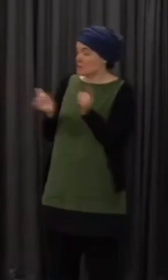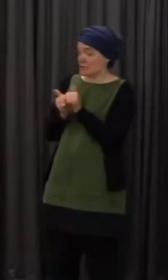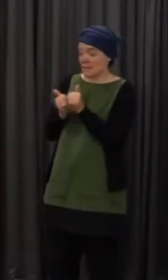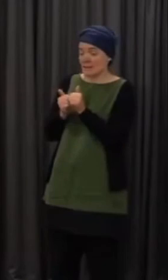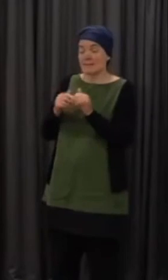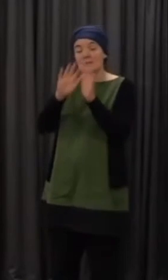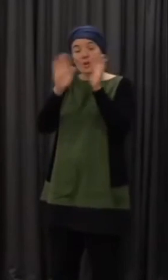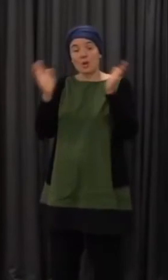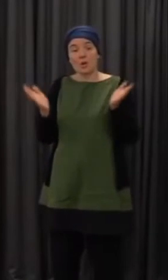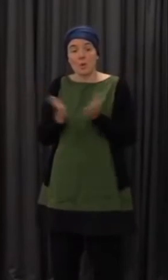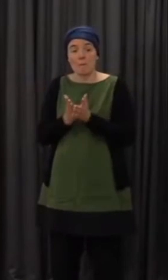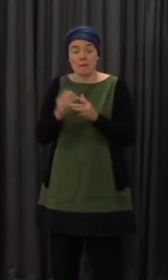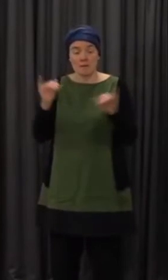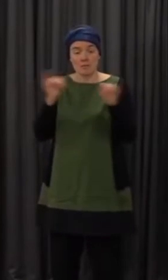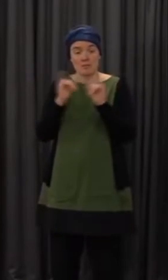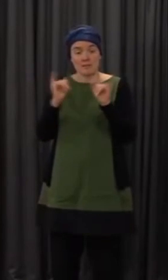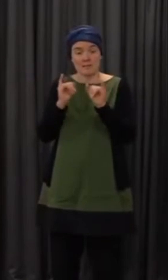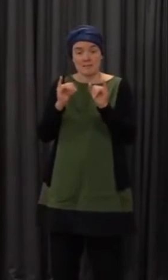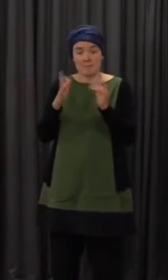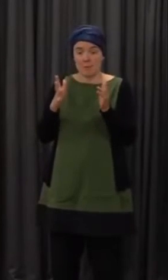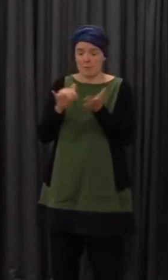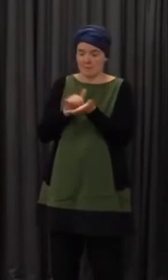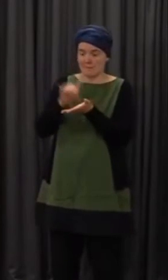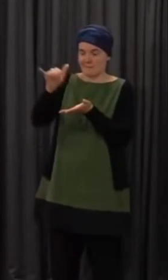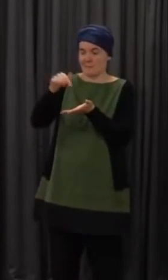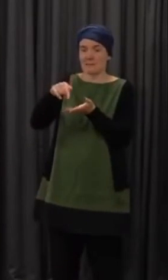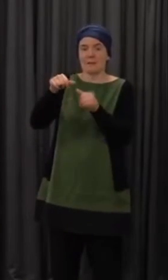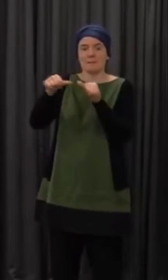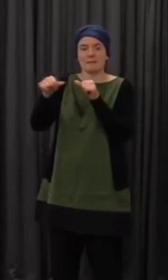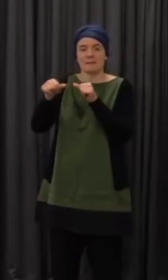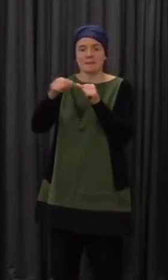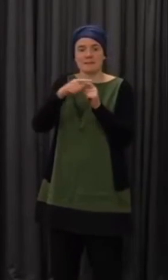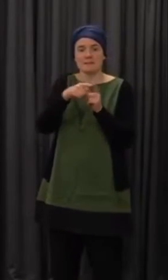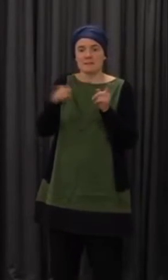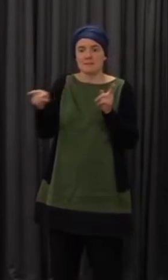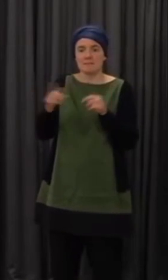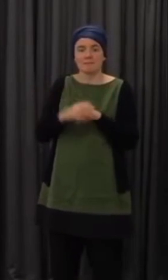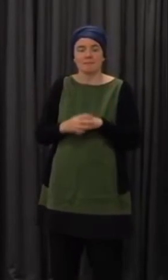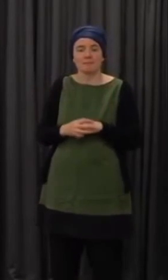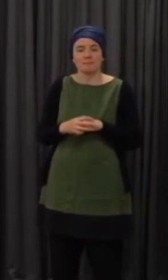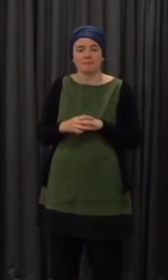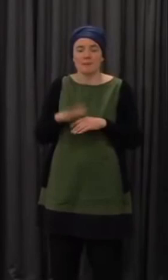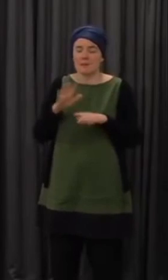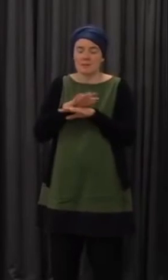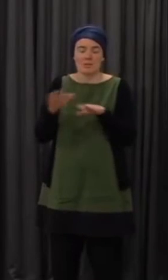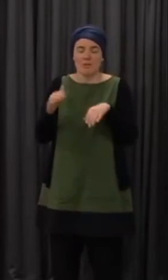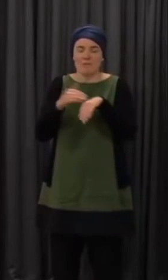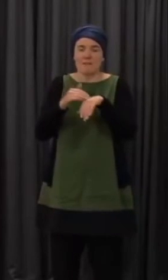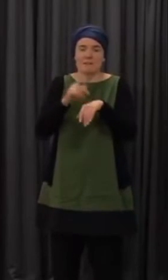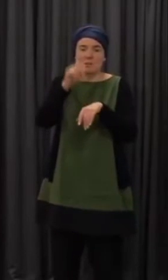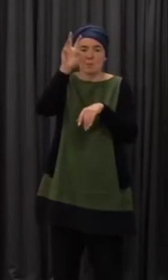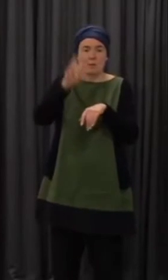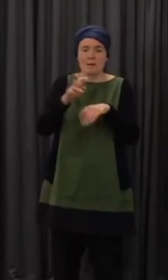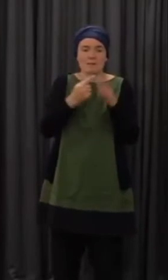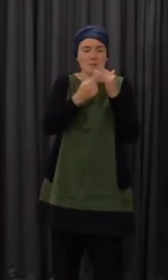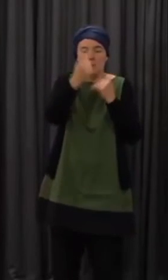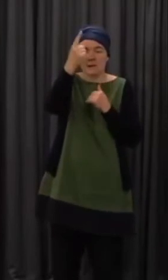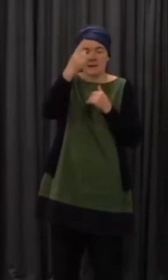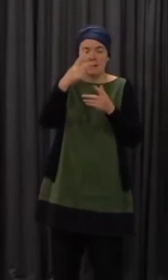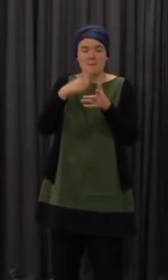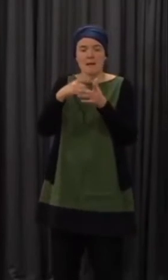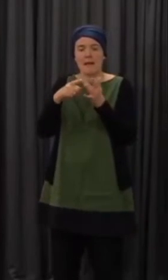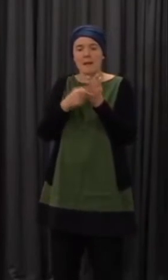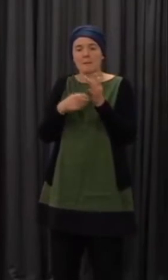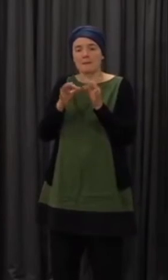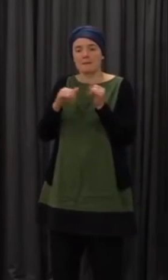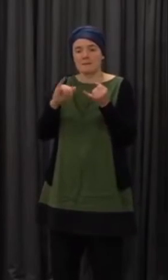the aerospace industry. It affects not just North Wales and Broughton, it affects Airbus